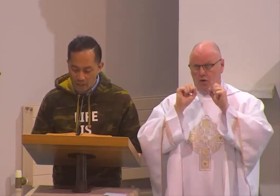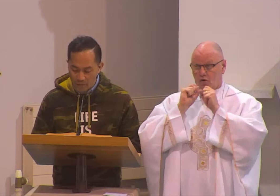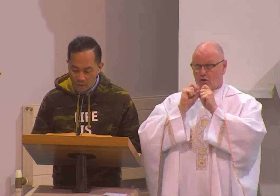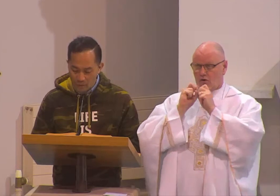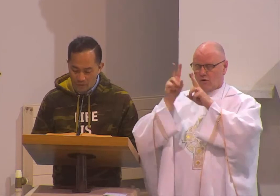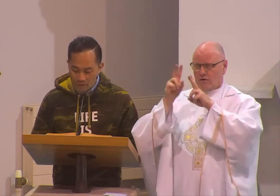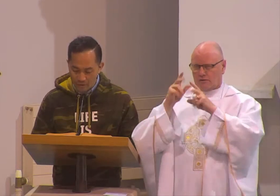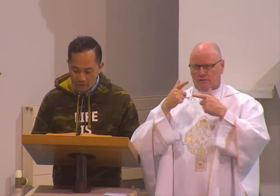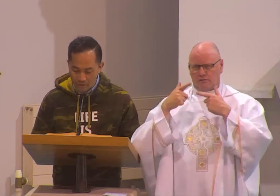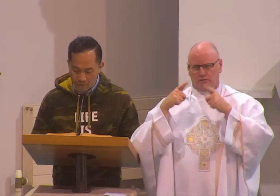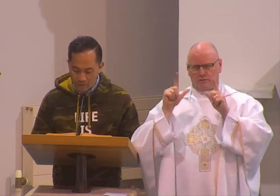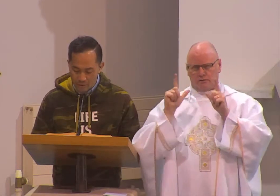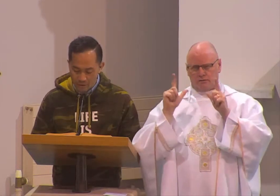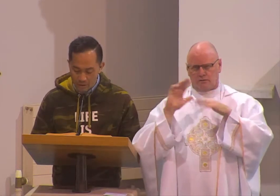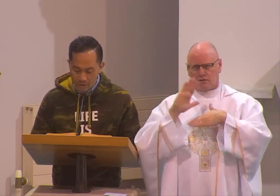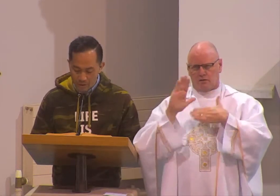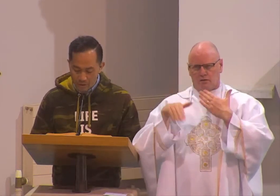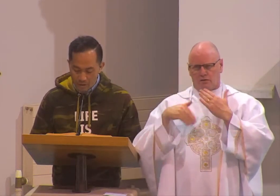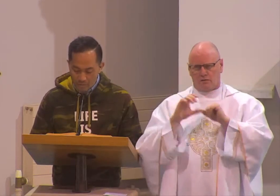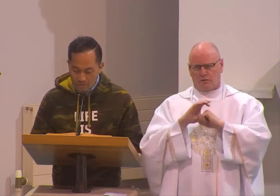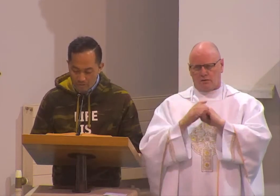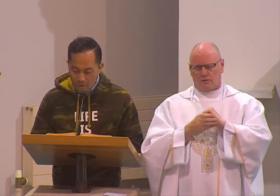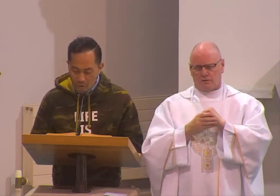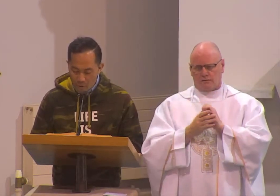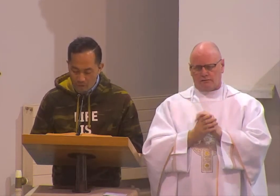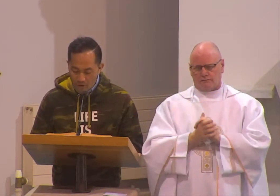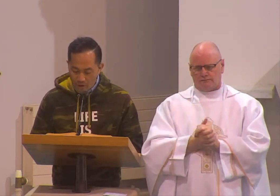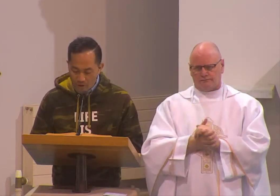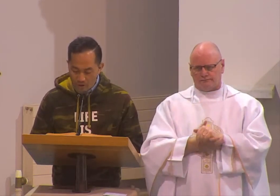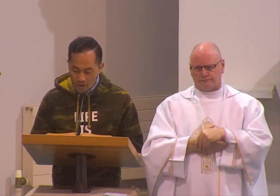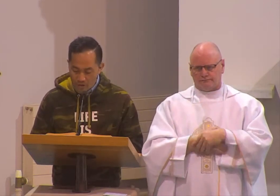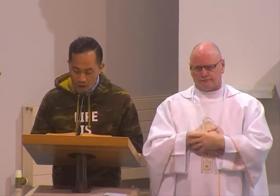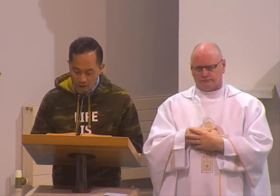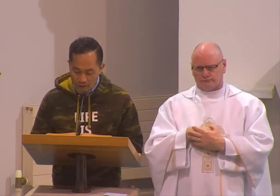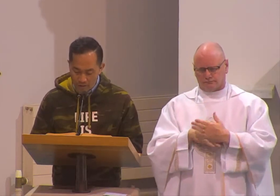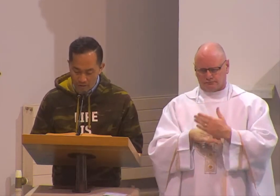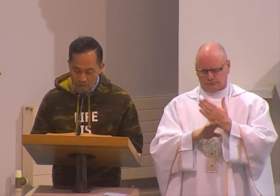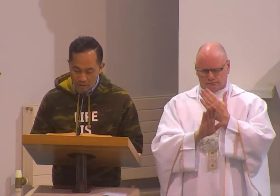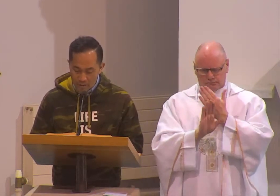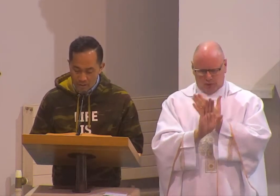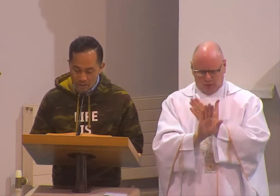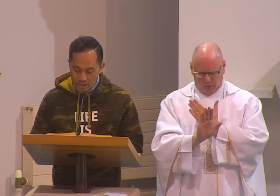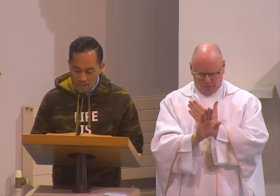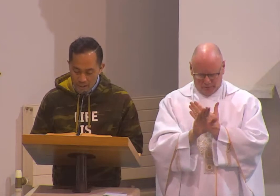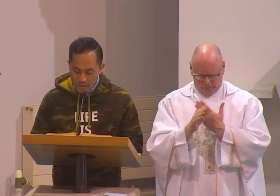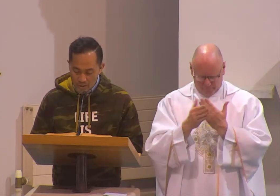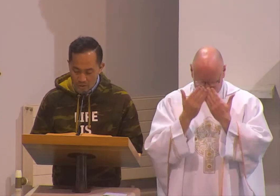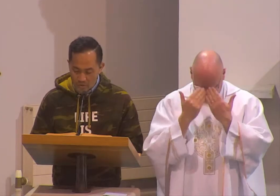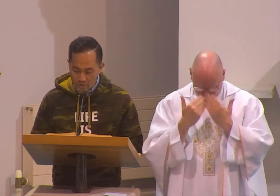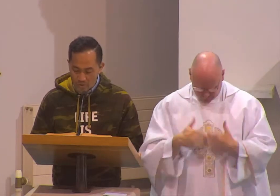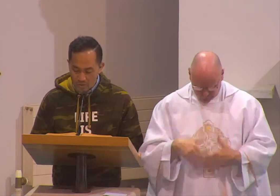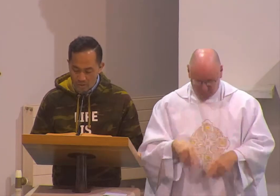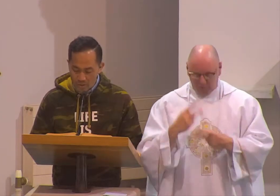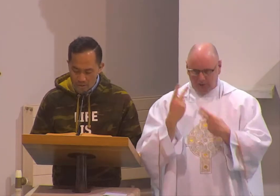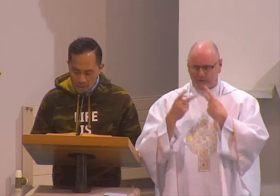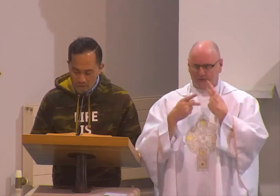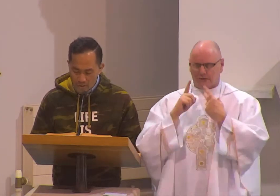all the earth. Before you all the earth shall bow, shall sing to you, sing to your